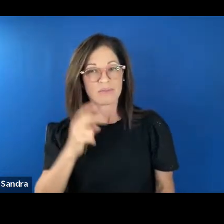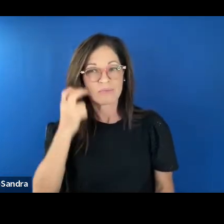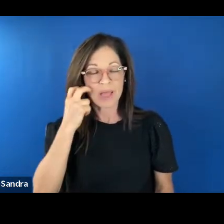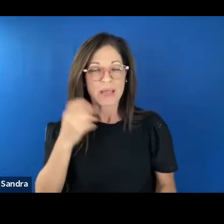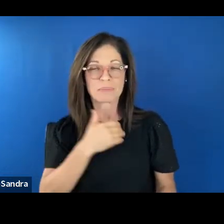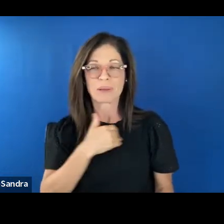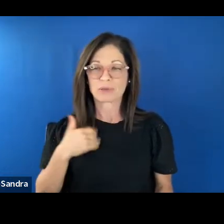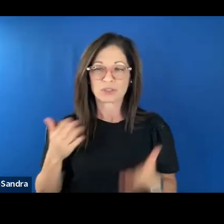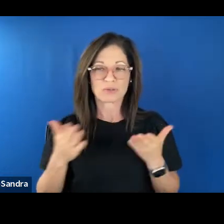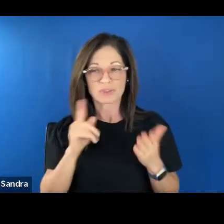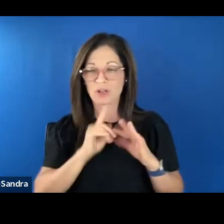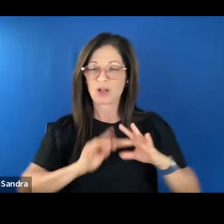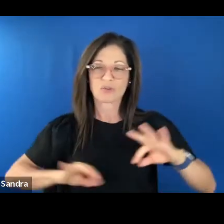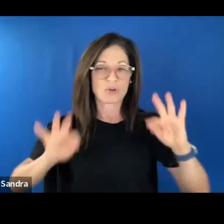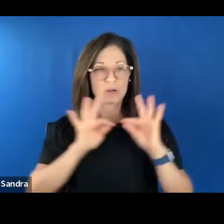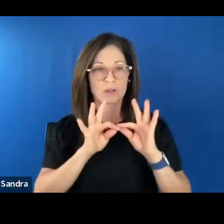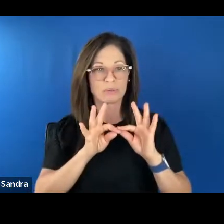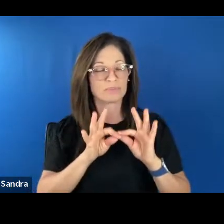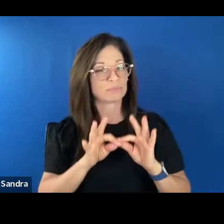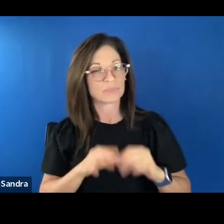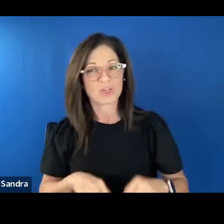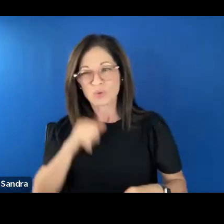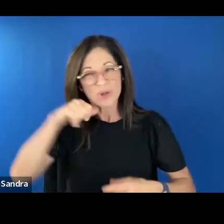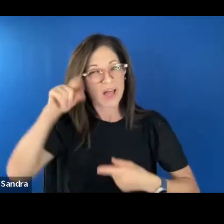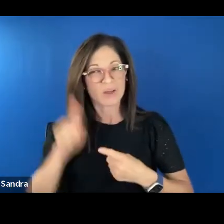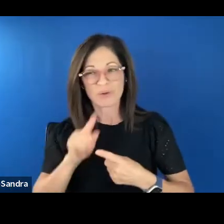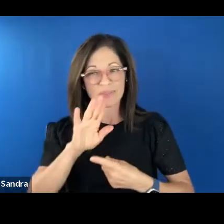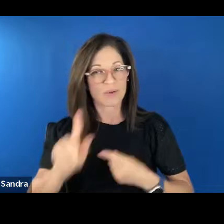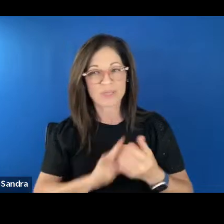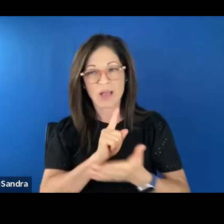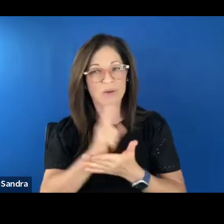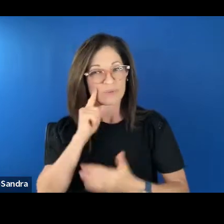are critical. Do not cut their hours.